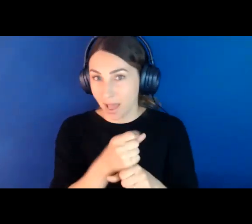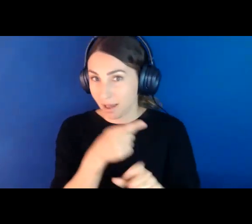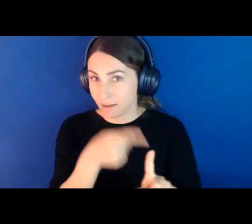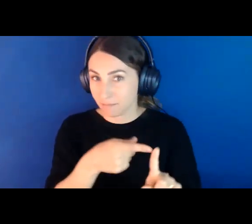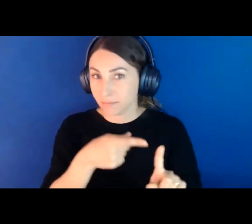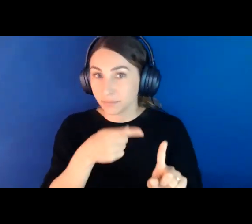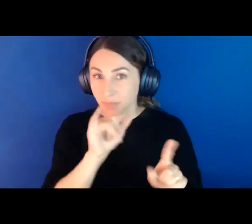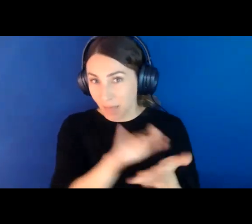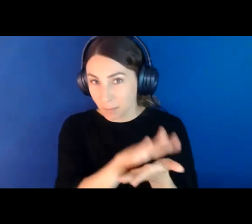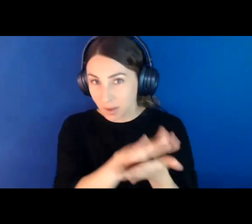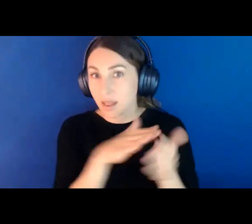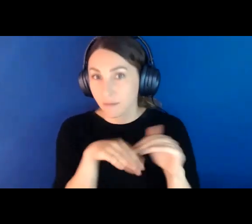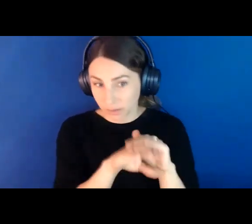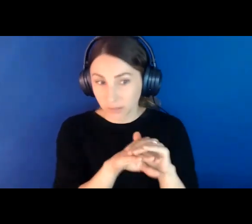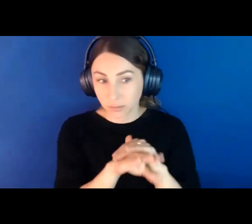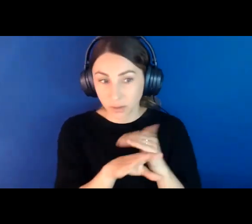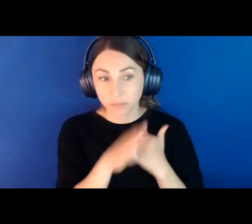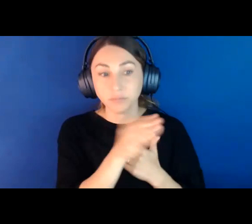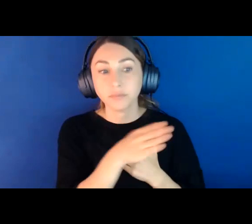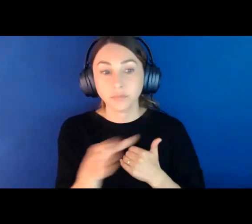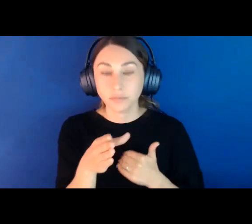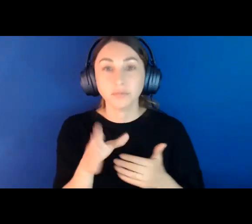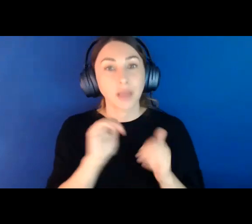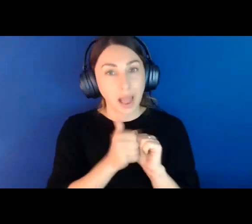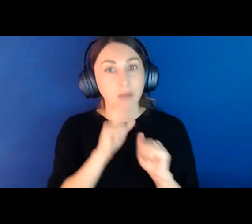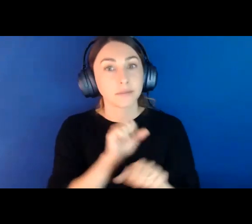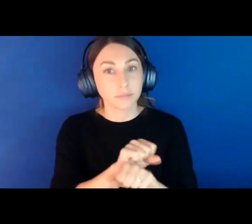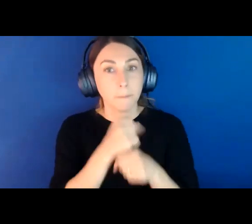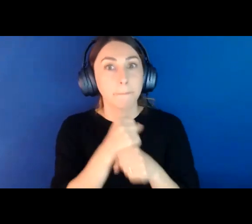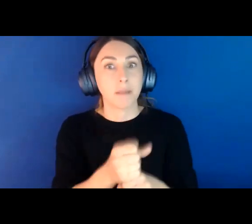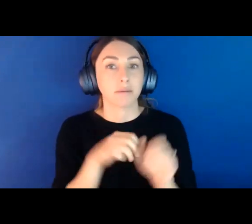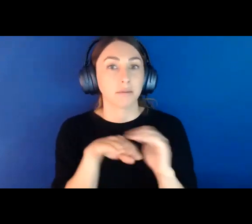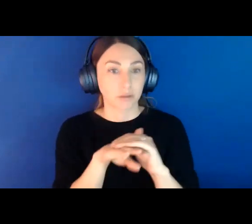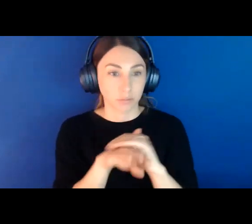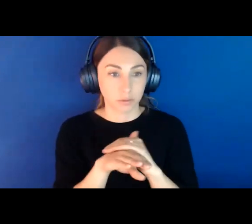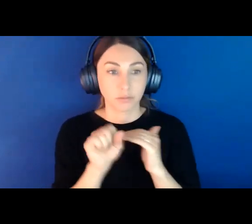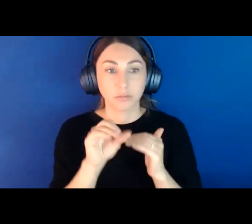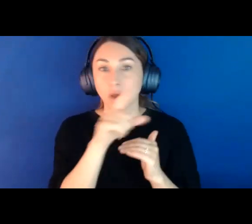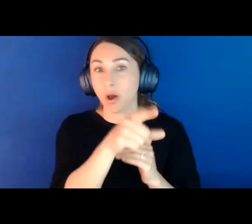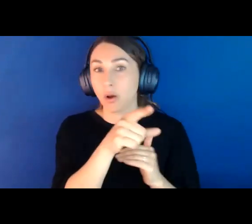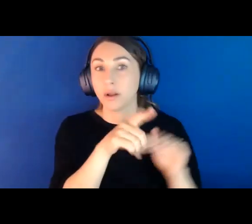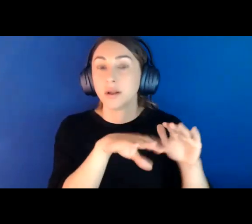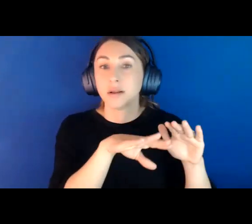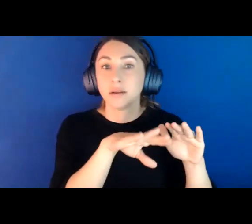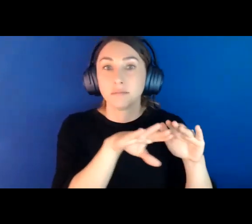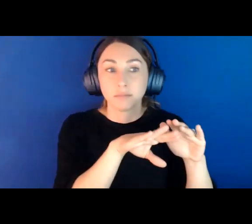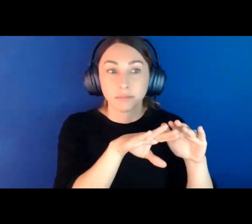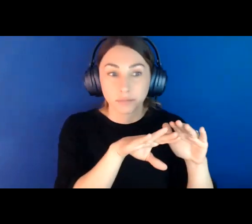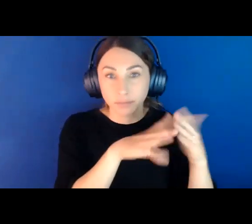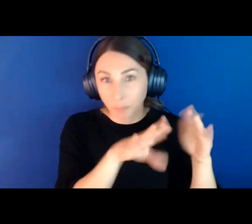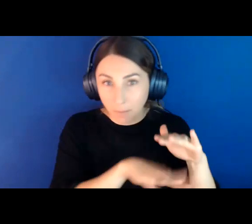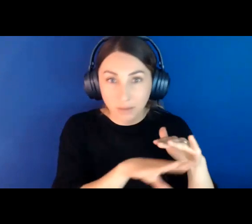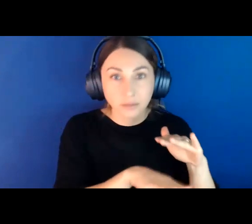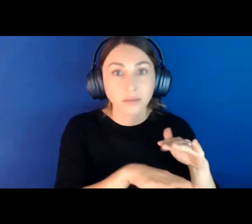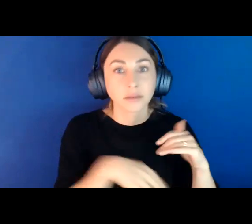PDF accessible, and then making a PDF accessible. So we're going to go from the basis of it to the reasons